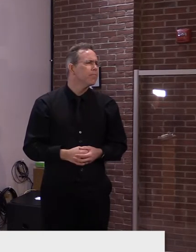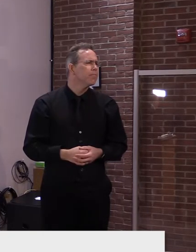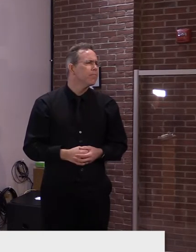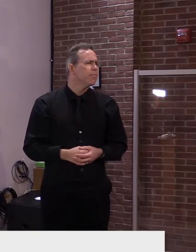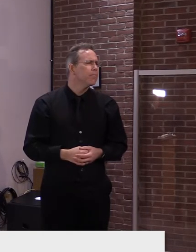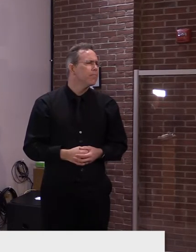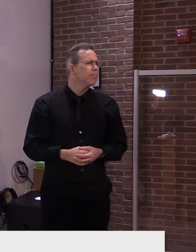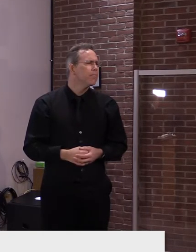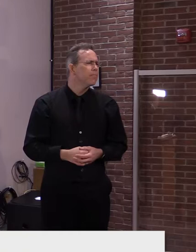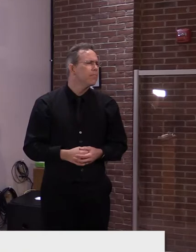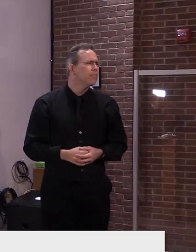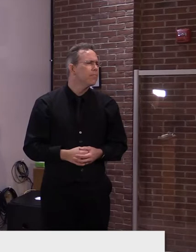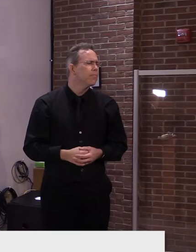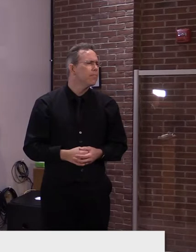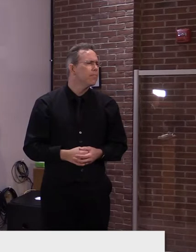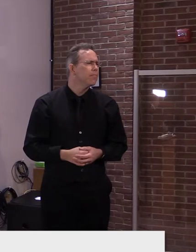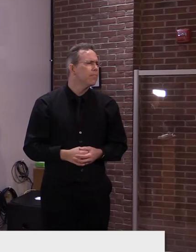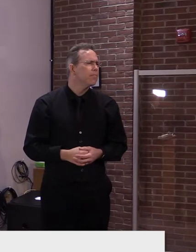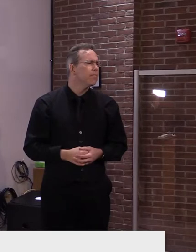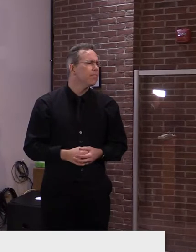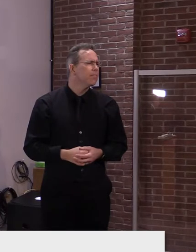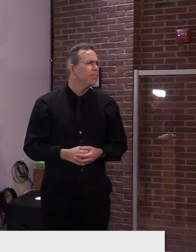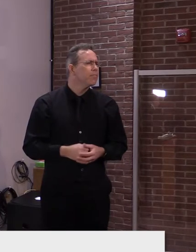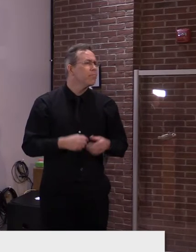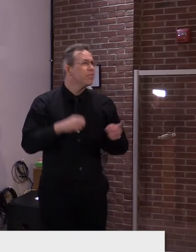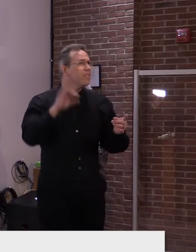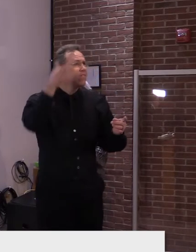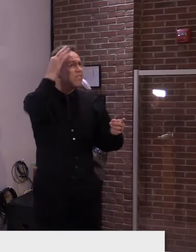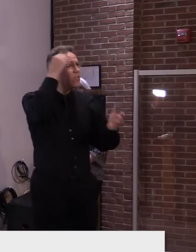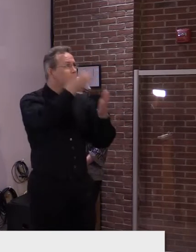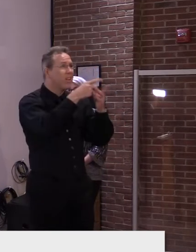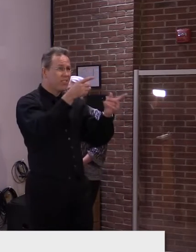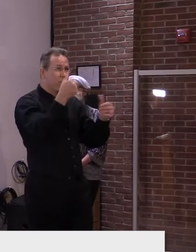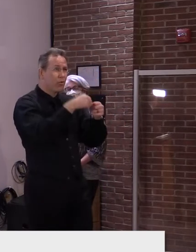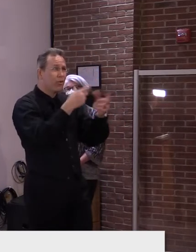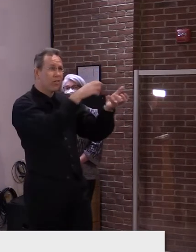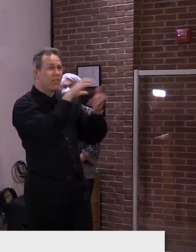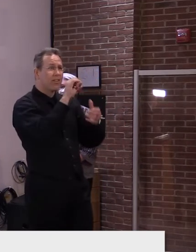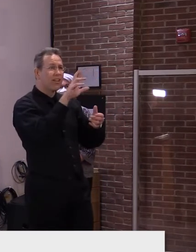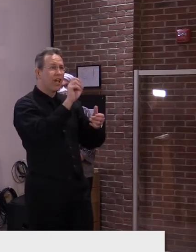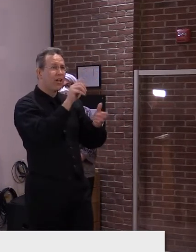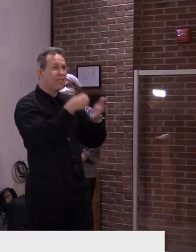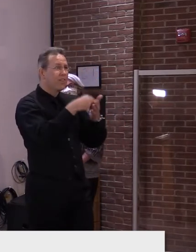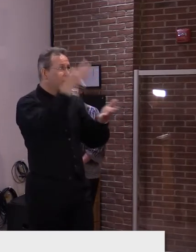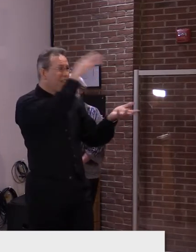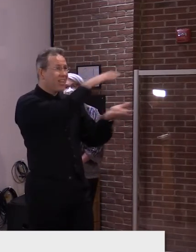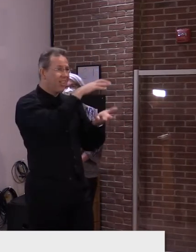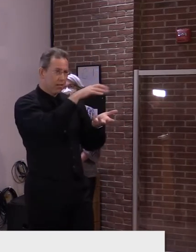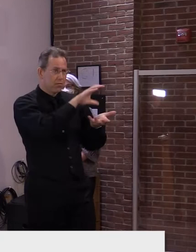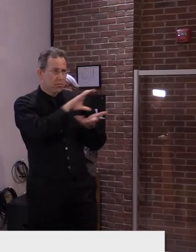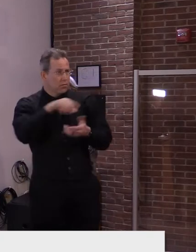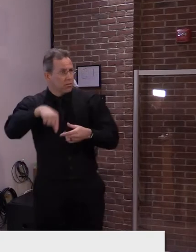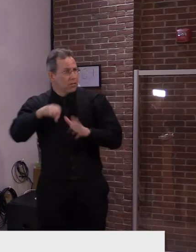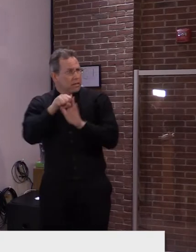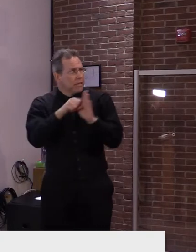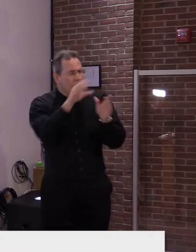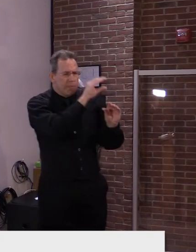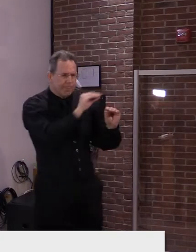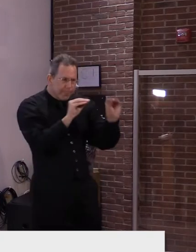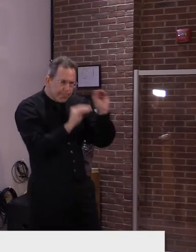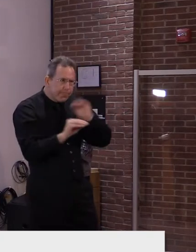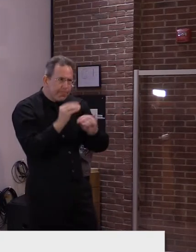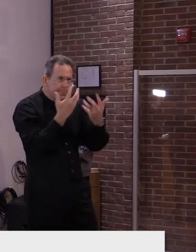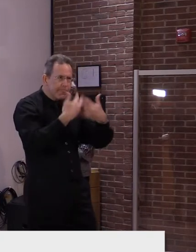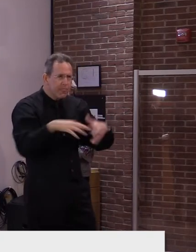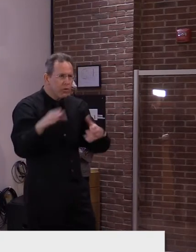to be quite honest with you and blunt. I think that we're getting ahead of ourselves in some respects. We just received, the ink's